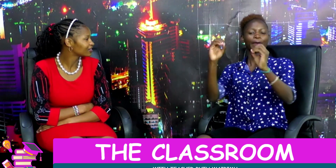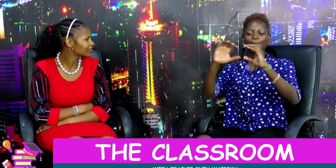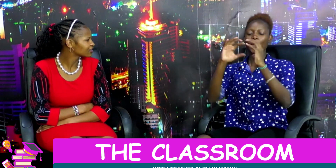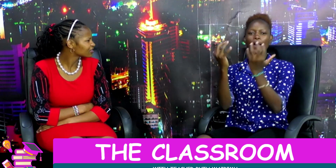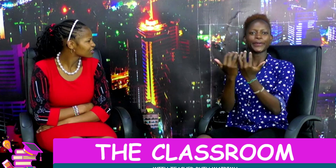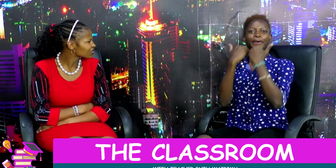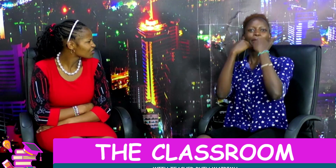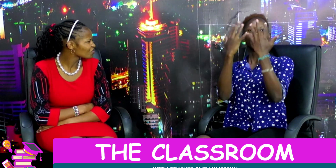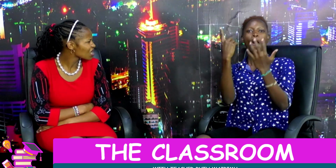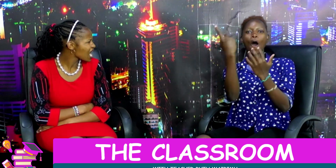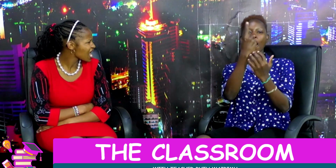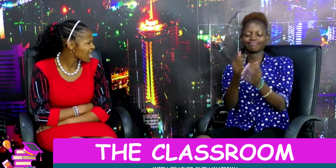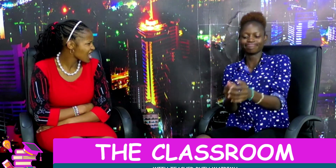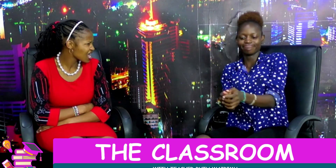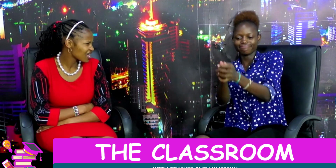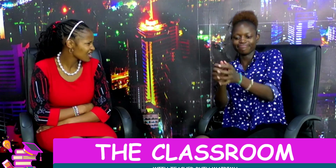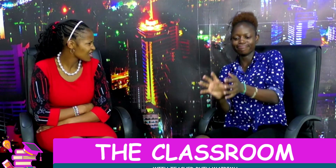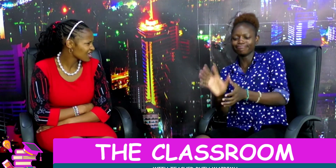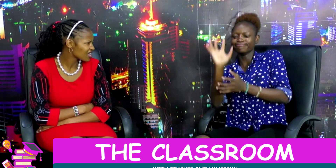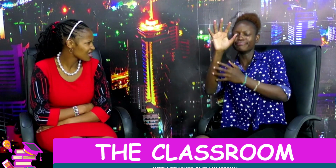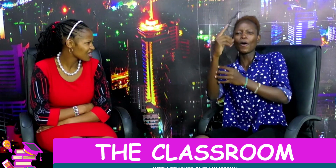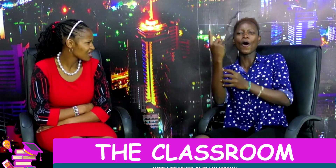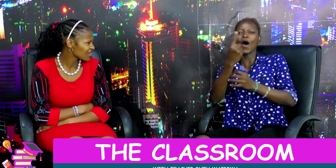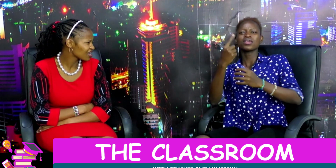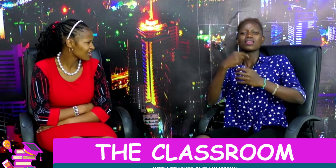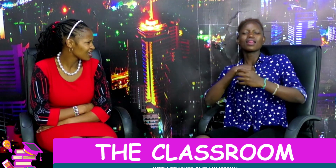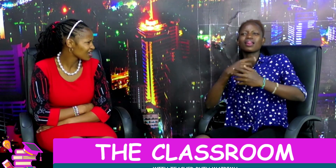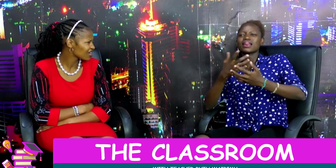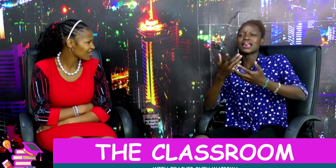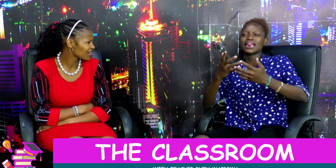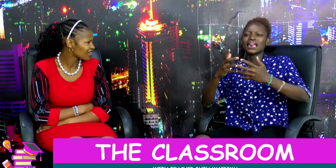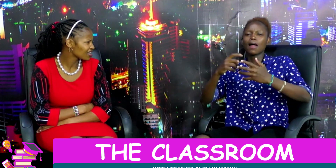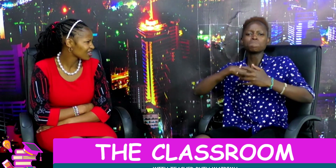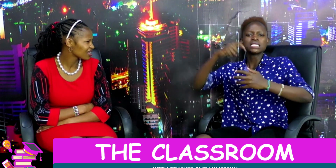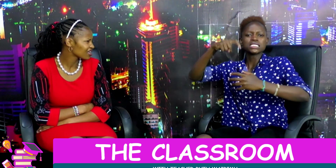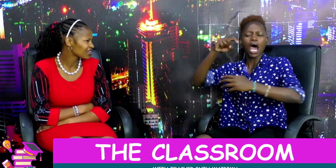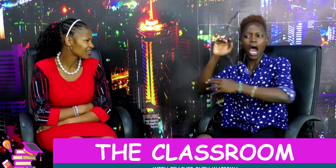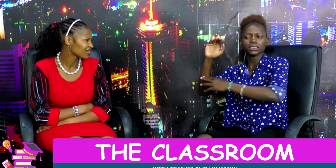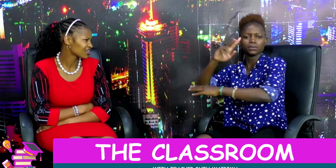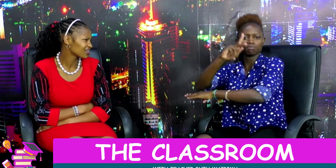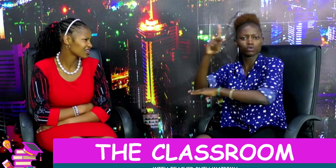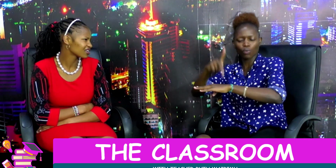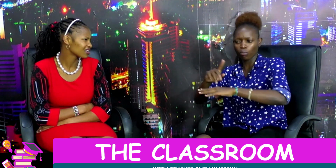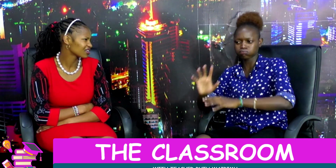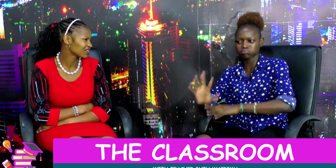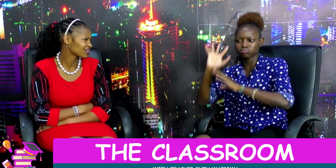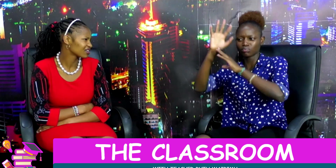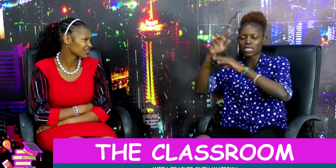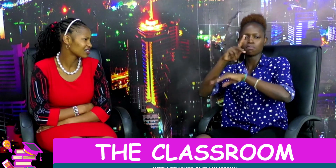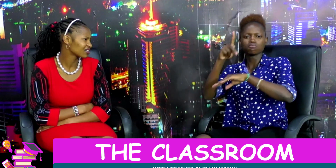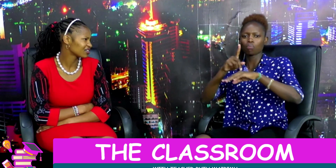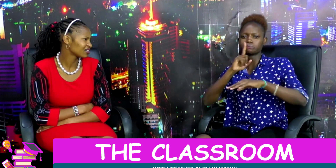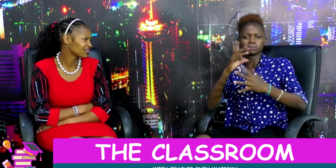was disappointed, because we didn't have a field for basketball. We only had a field